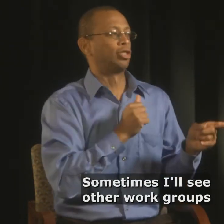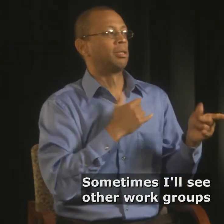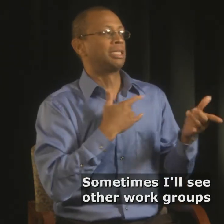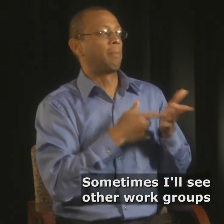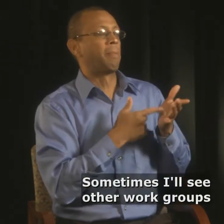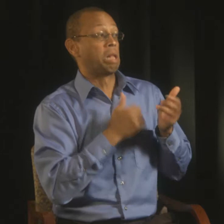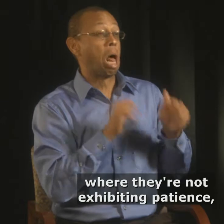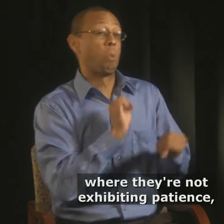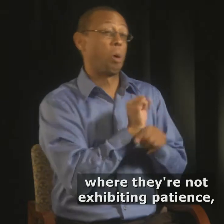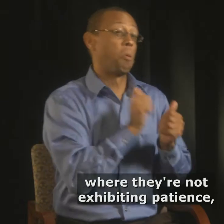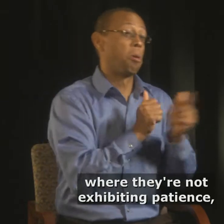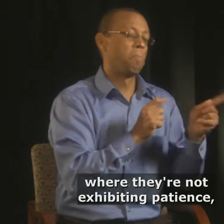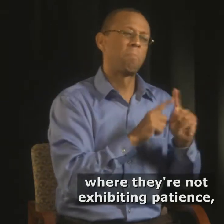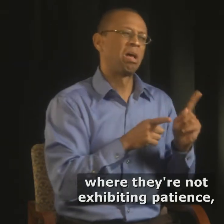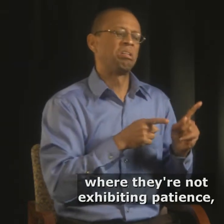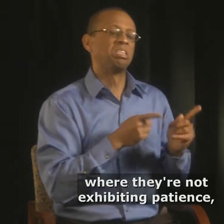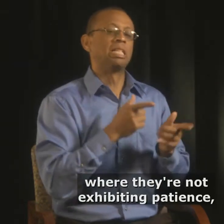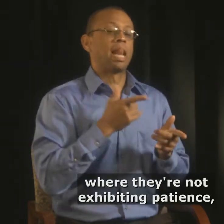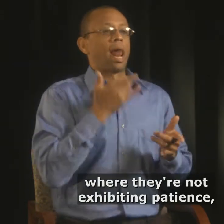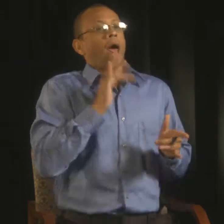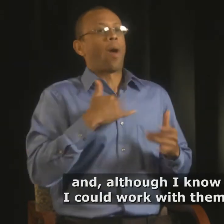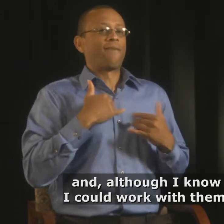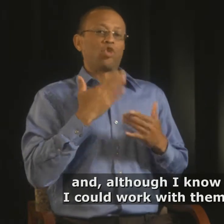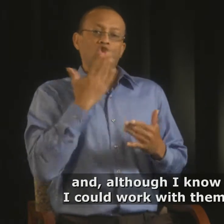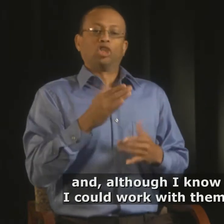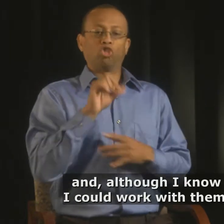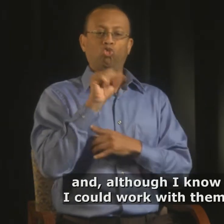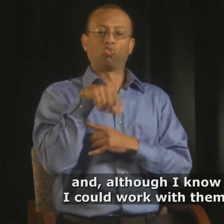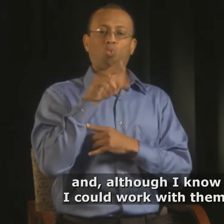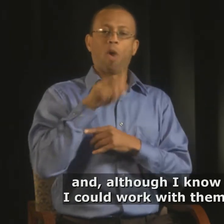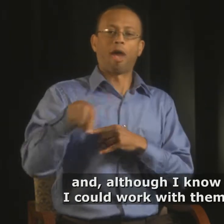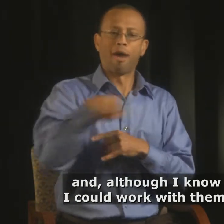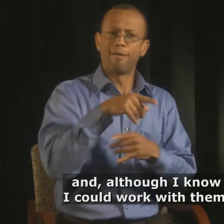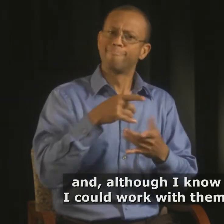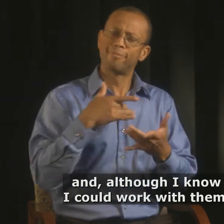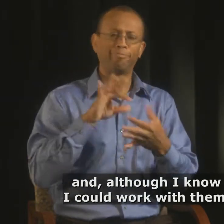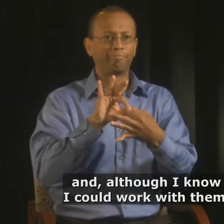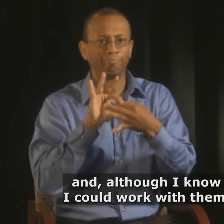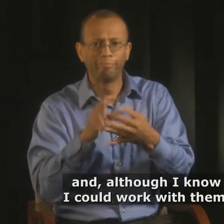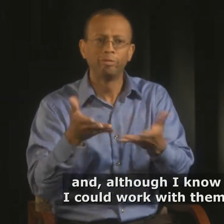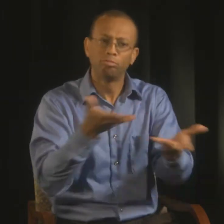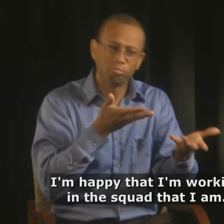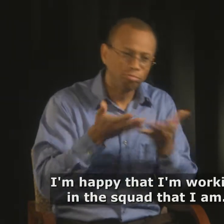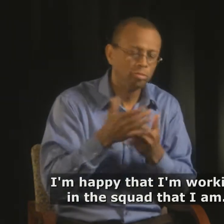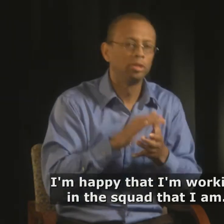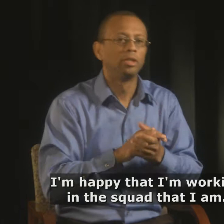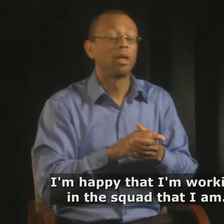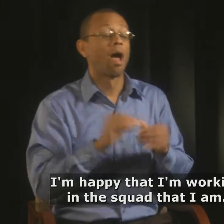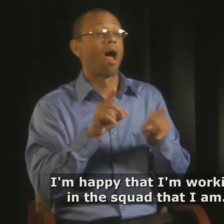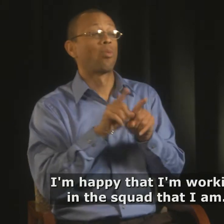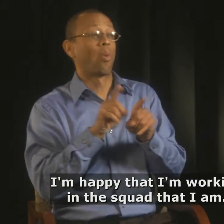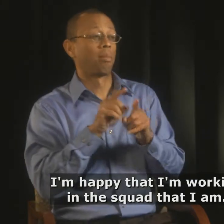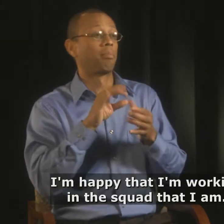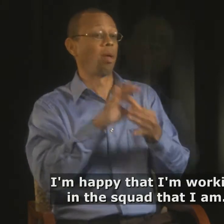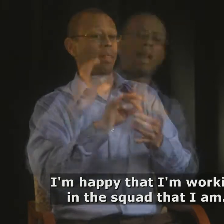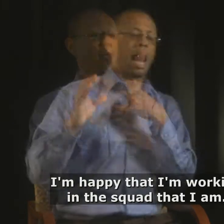work groups where they're not exhibiting patience, and although I know I could work with them, I'm happy that I'm working in the squad that I